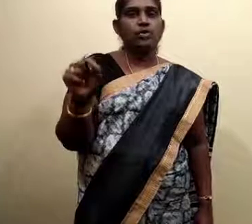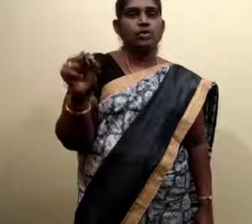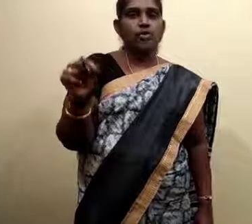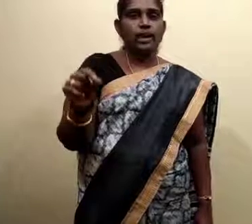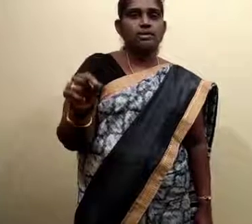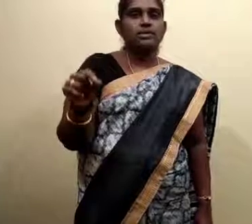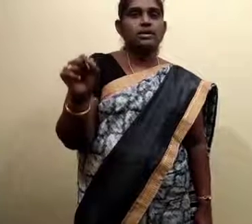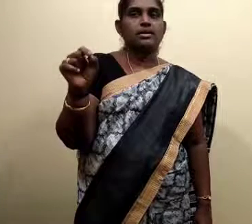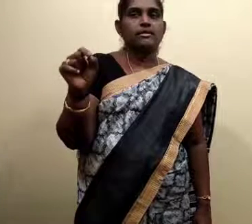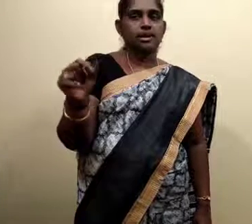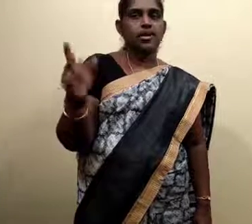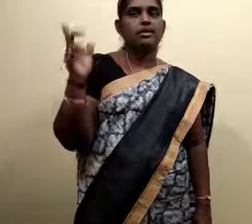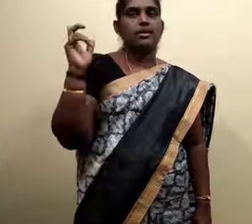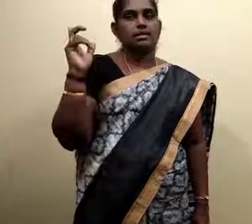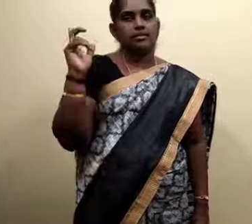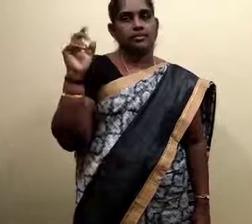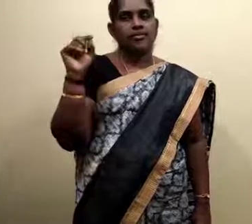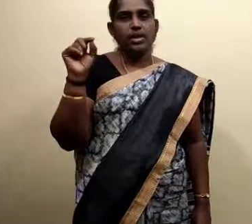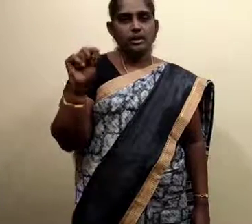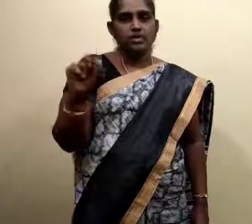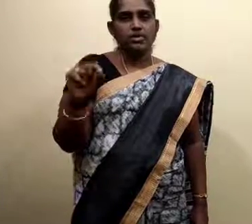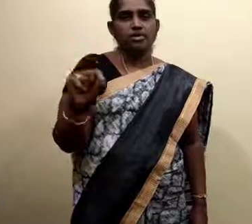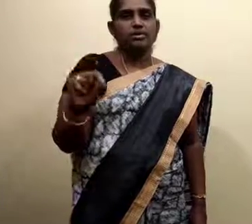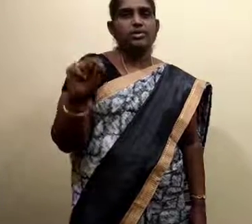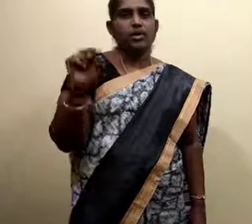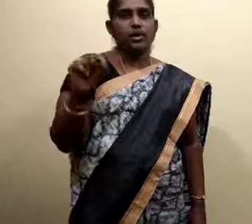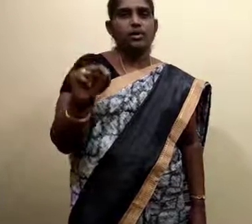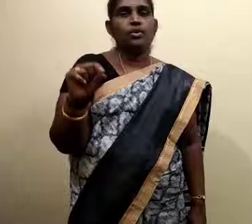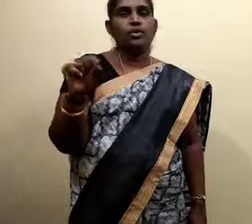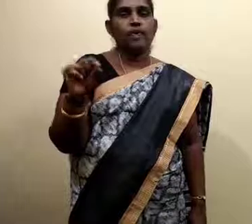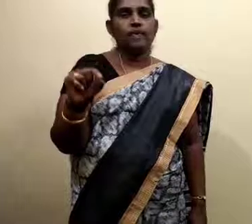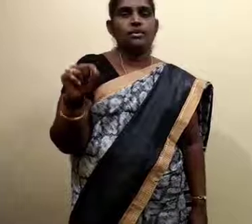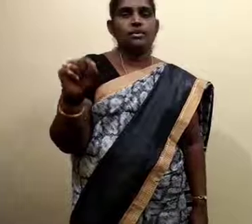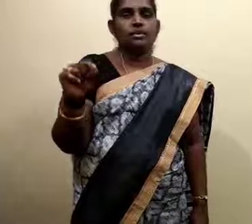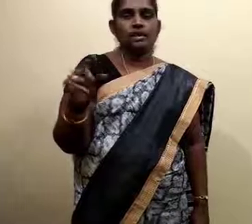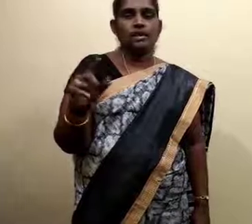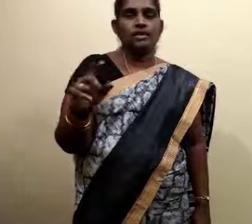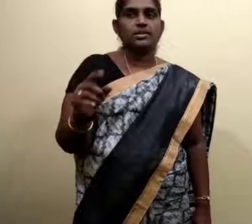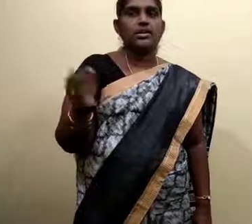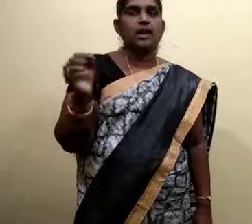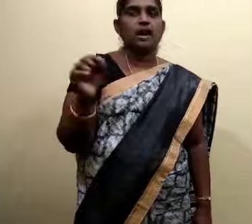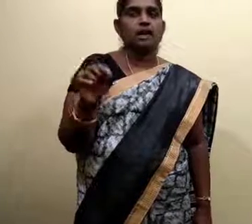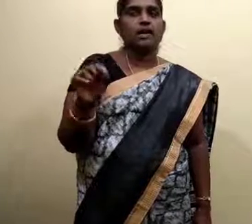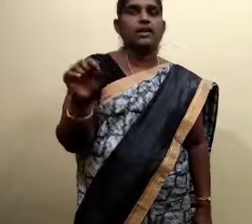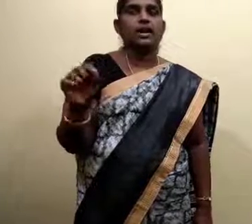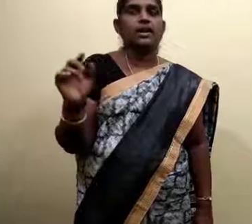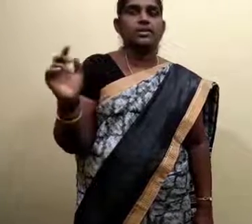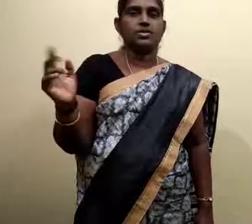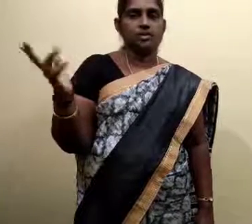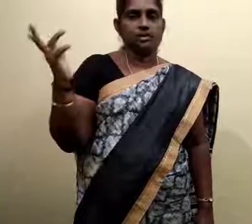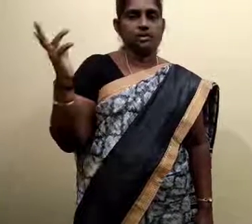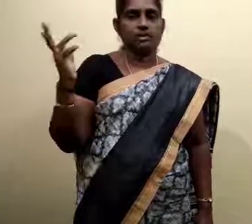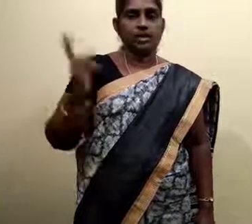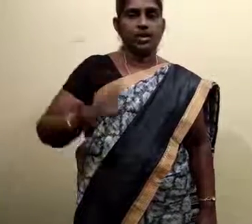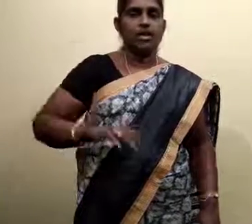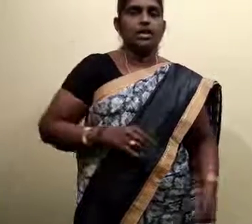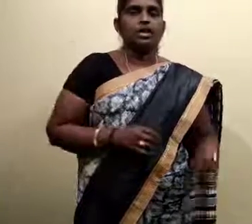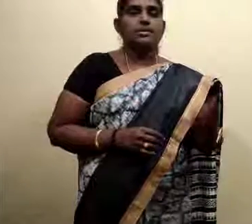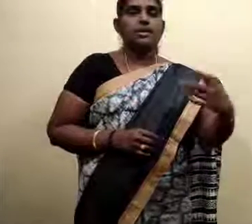new basic materials. Use of new basic materials, iron and steel. Okay.